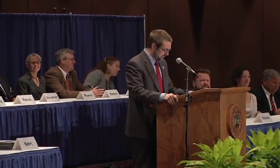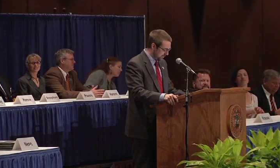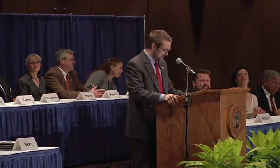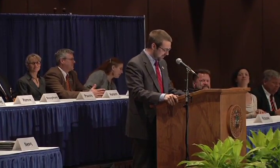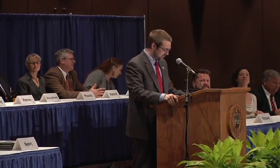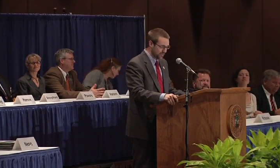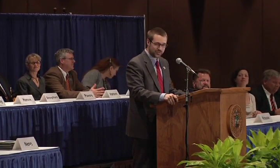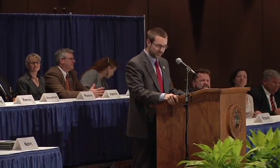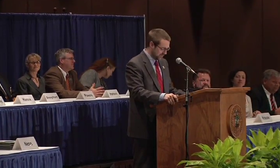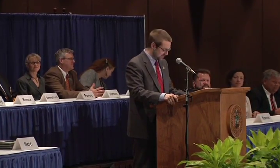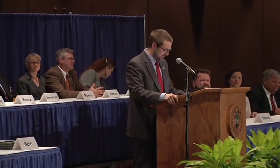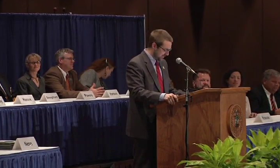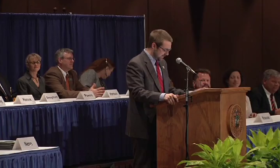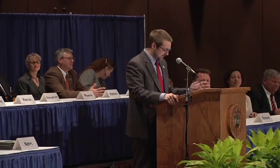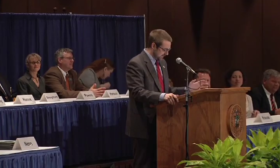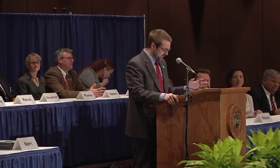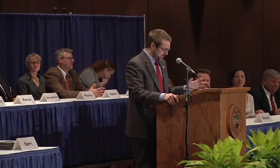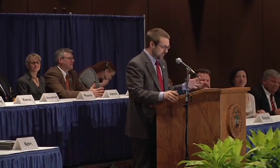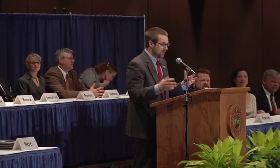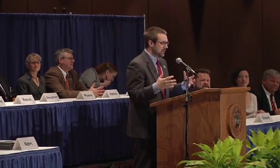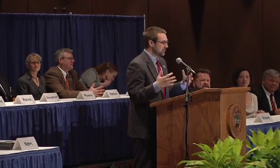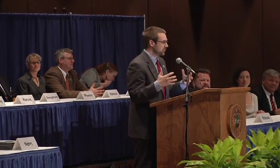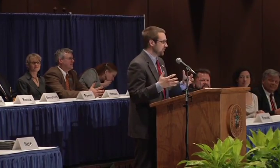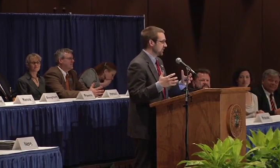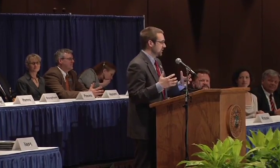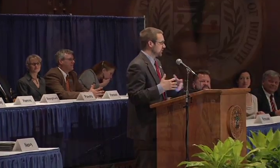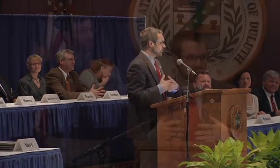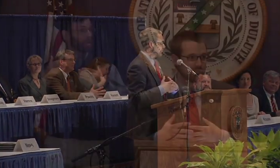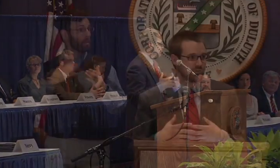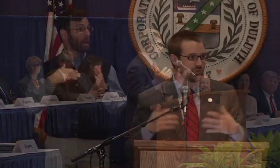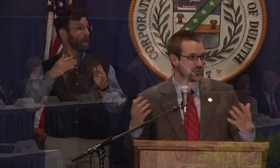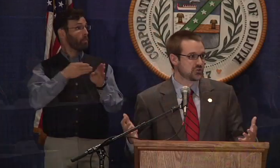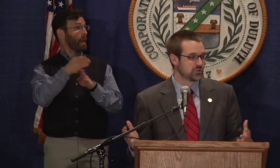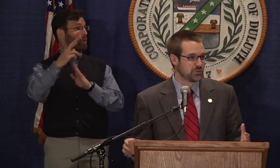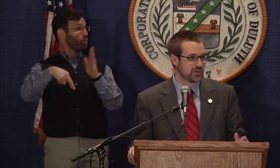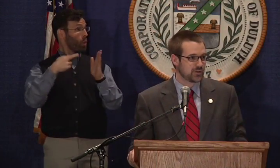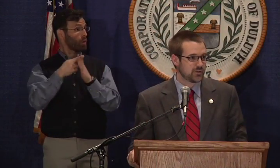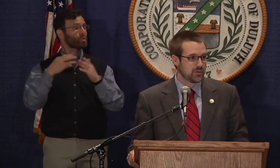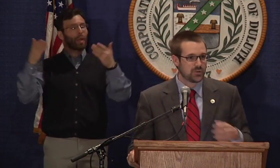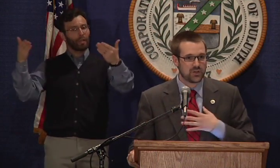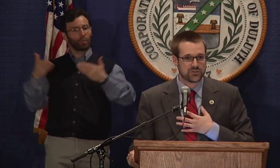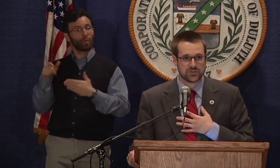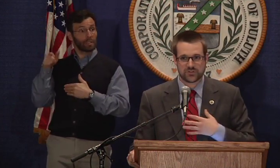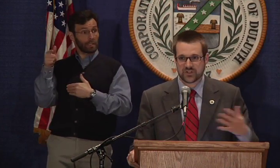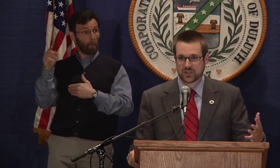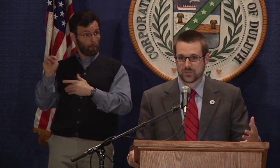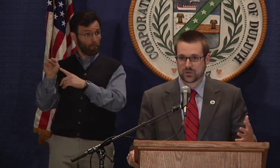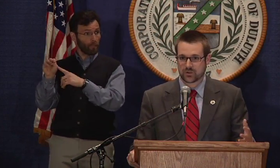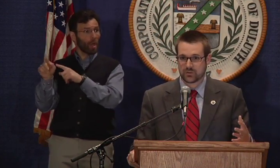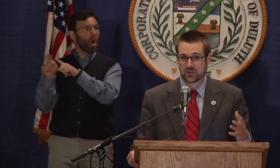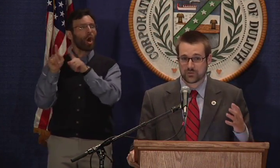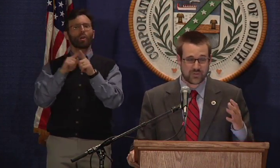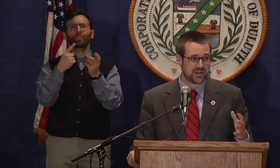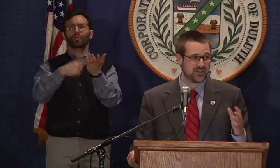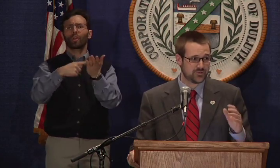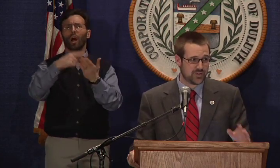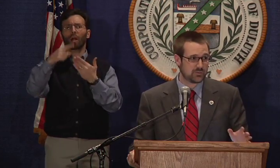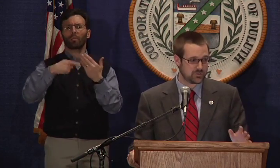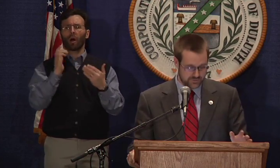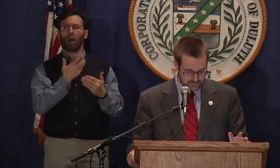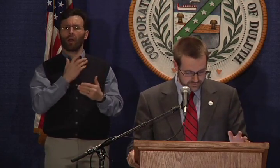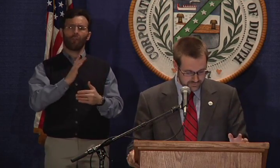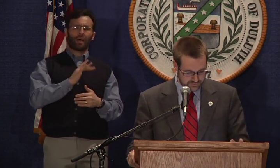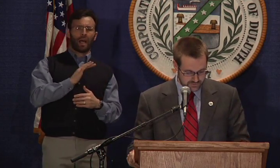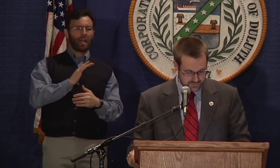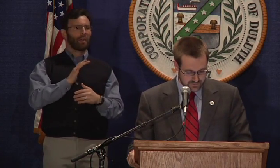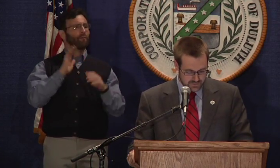Mr. Mayor Ness, for introduction. But one of my main roles tonight is obviously to introduce the mayor, but also is to talk about our fine,